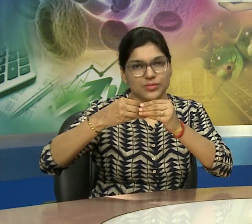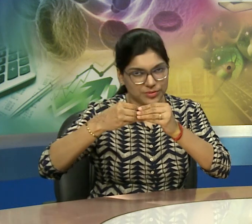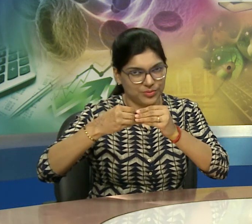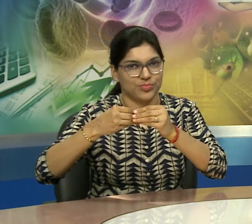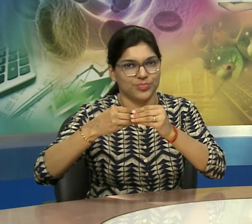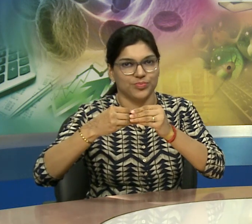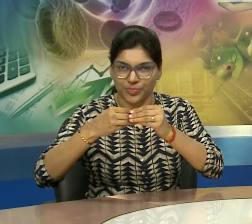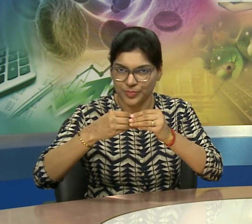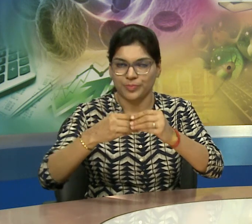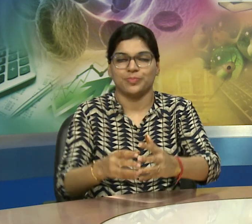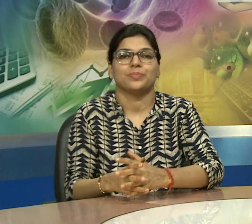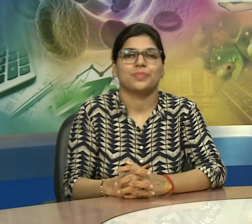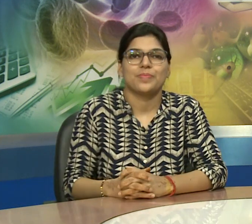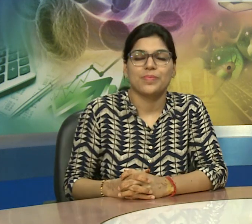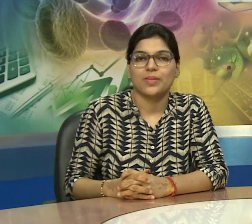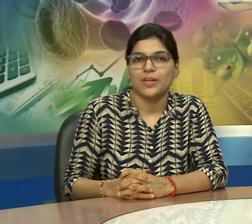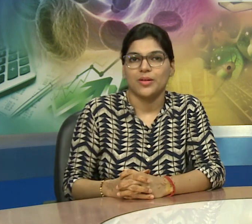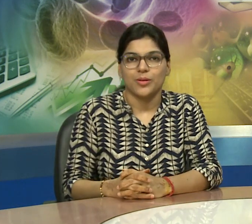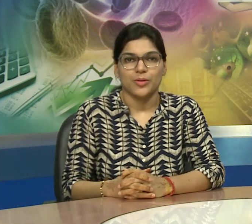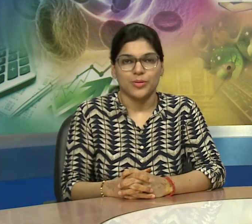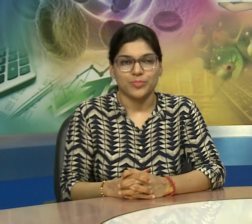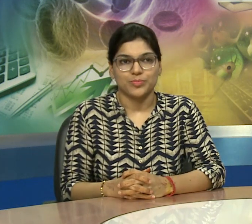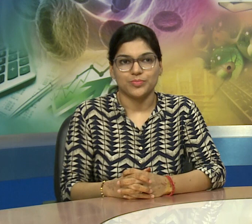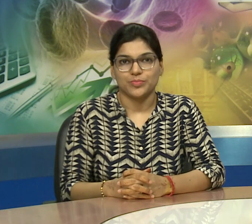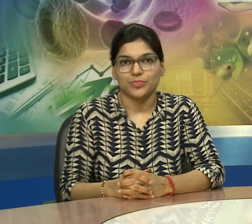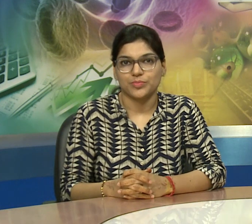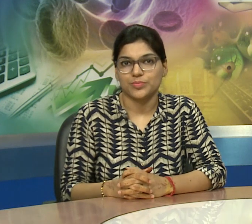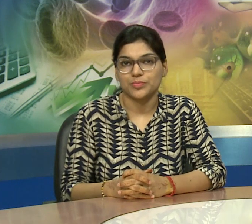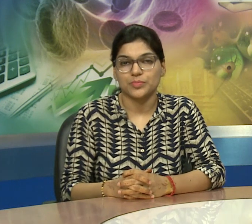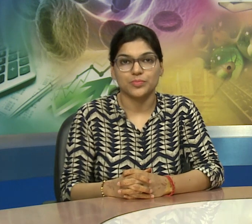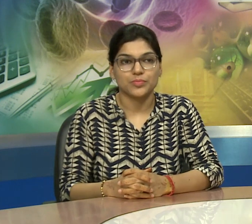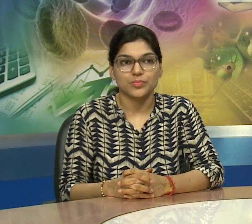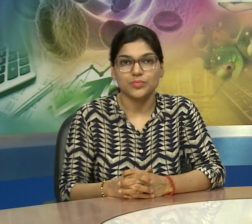in which and has been connected as a word.